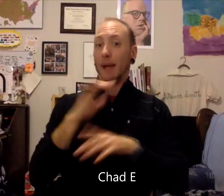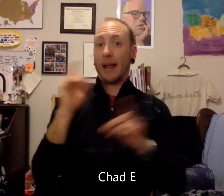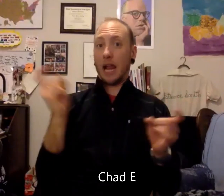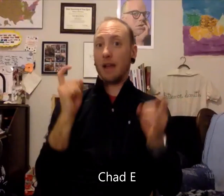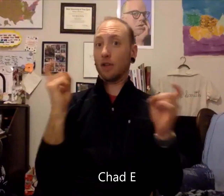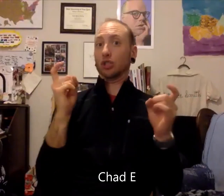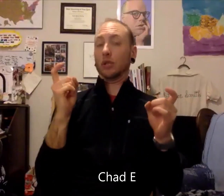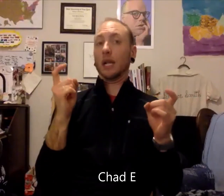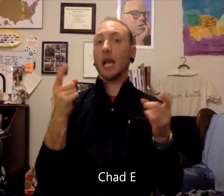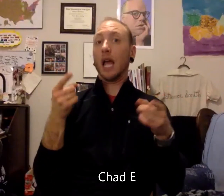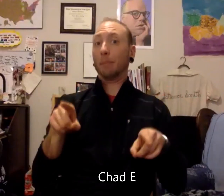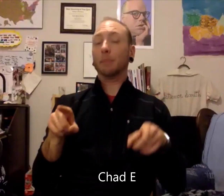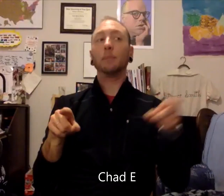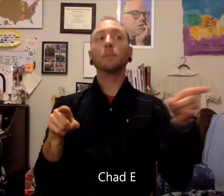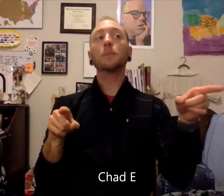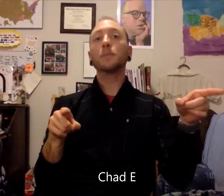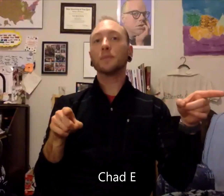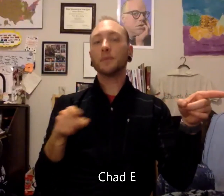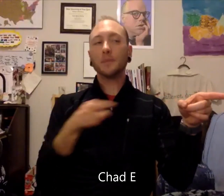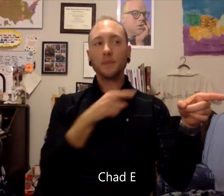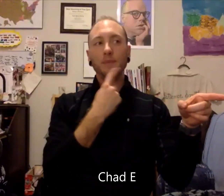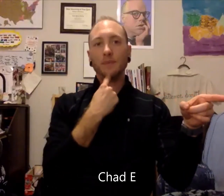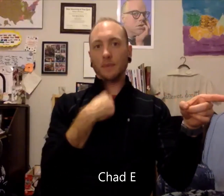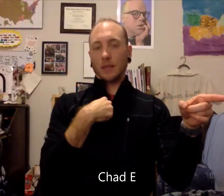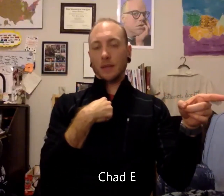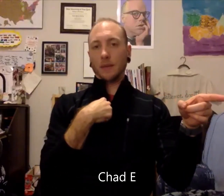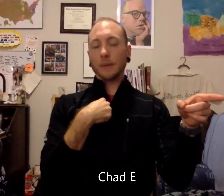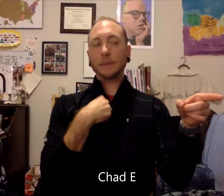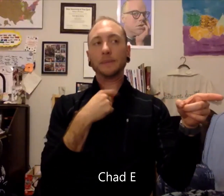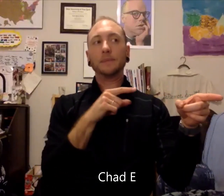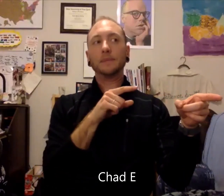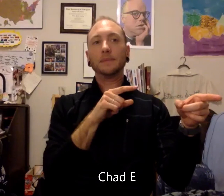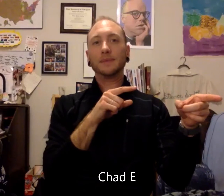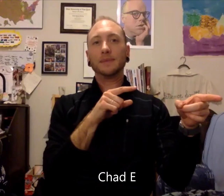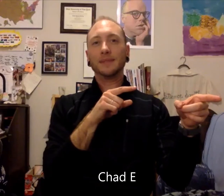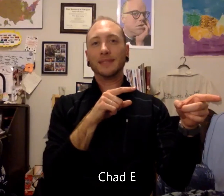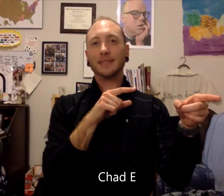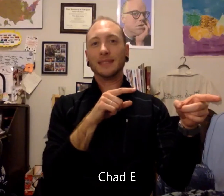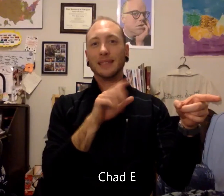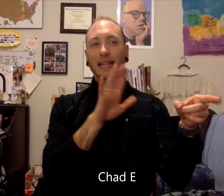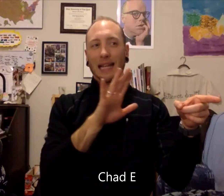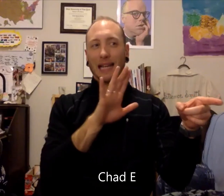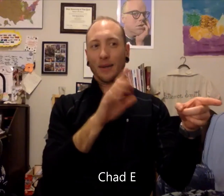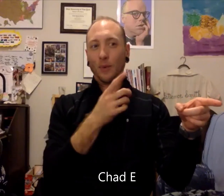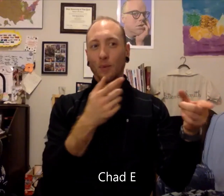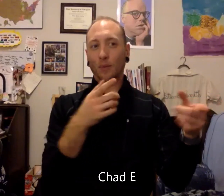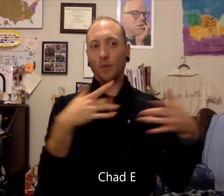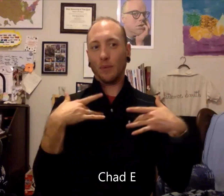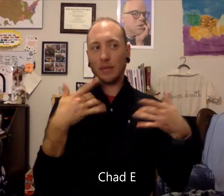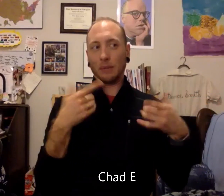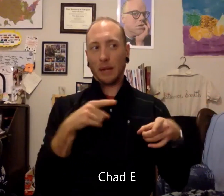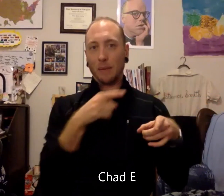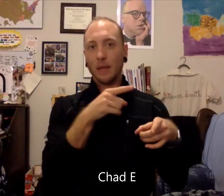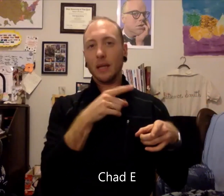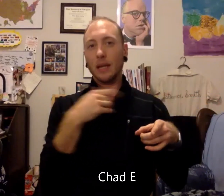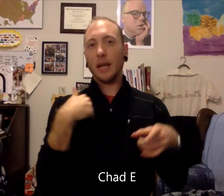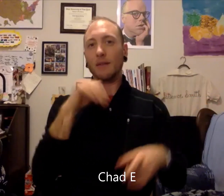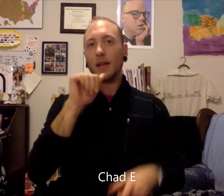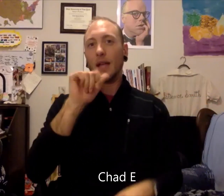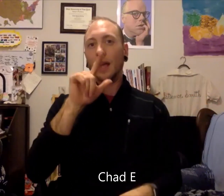he, told me, what was going on with him, that he had just been diagnosed with ALS. So for